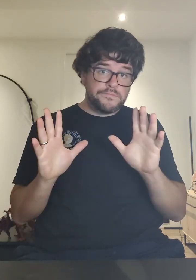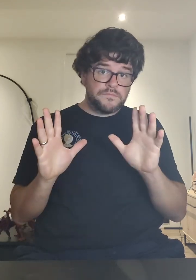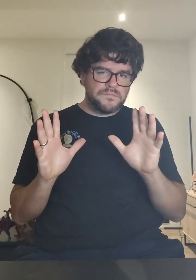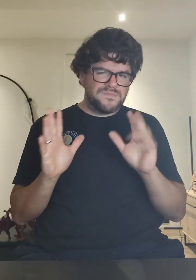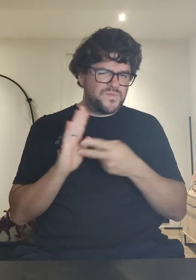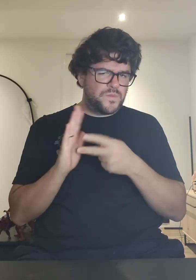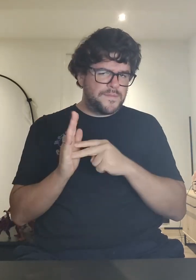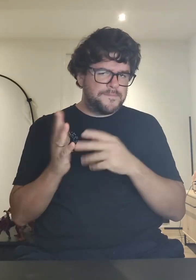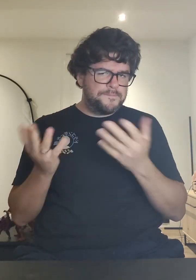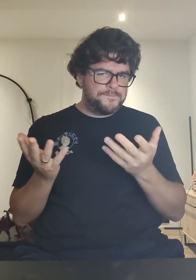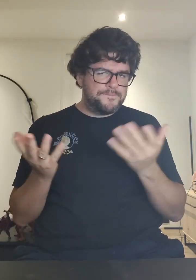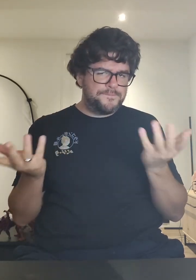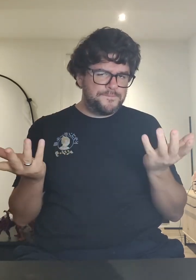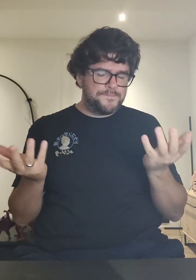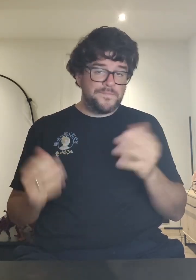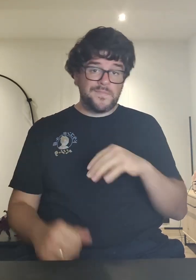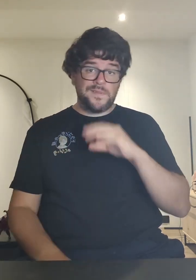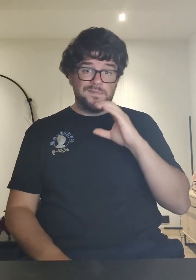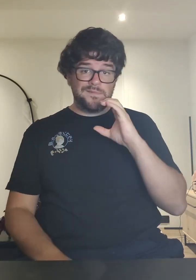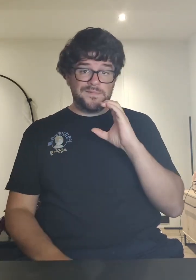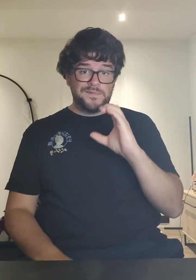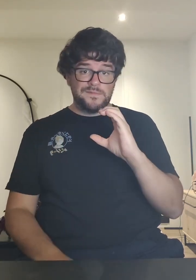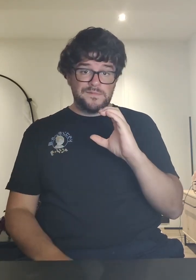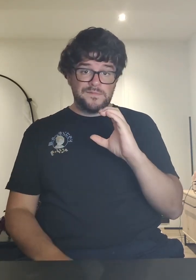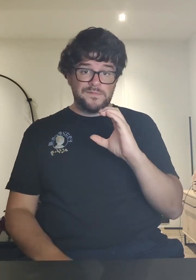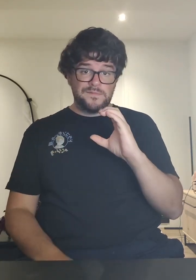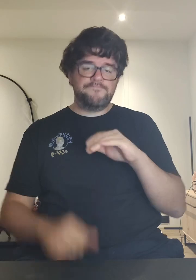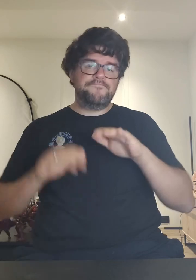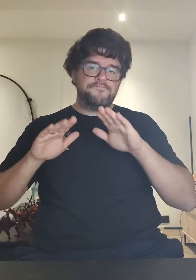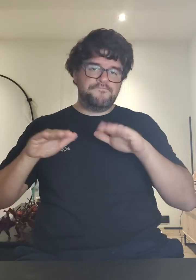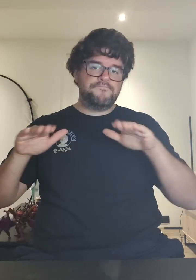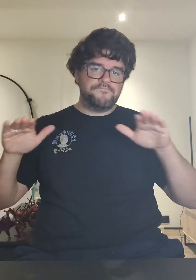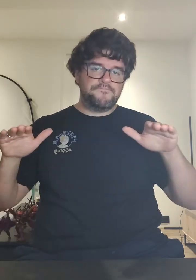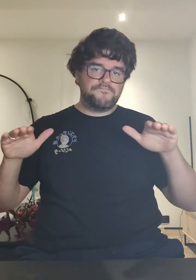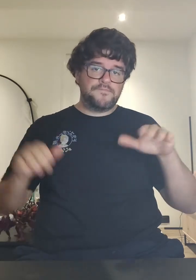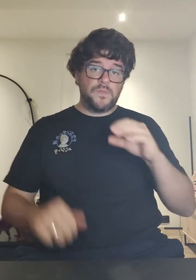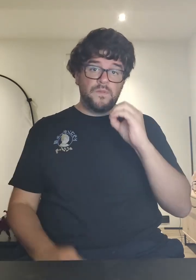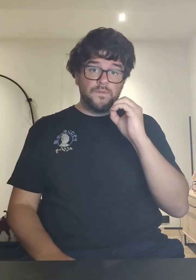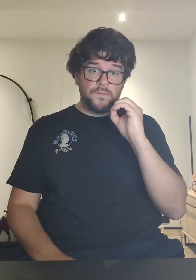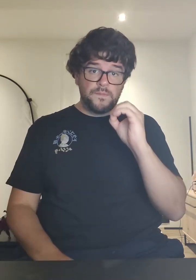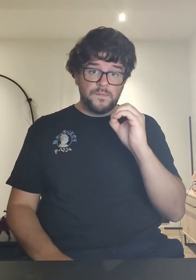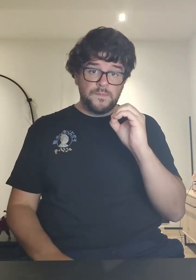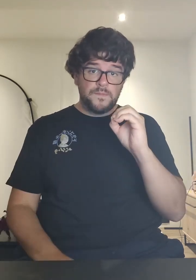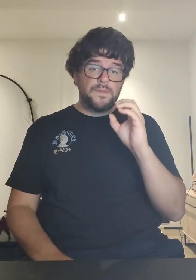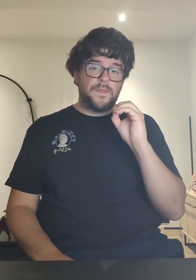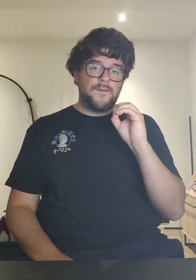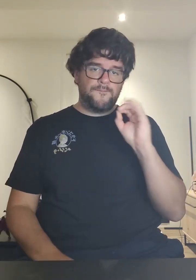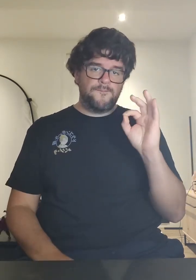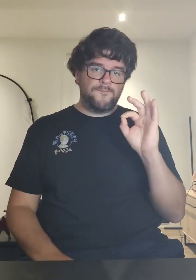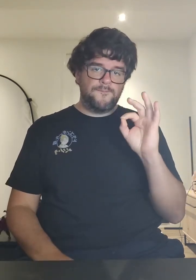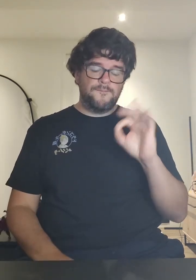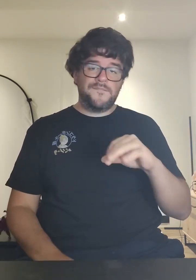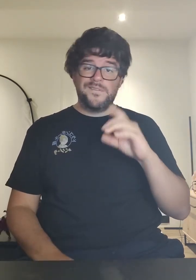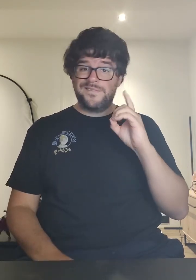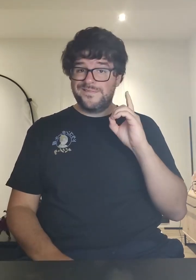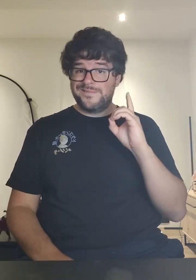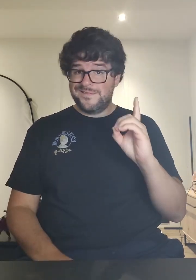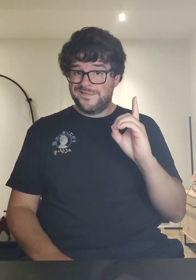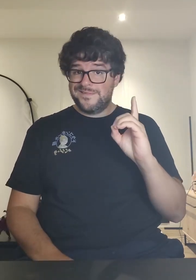Obviously, it is an abbreviation for something, but I'll explain what it means. C stands for children, O is